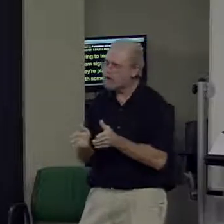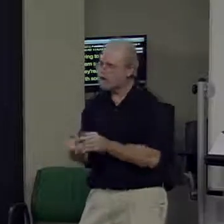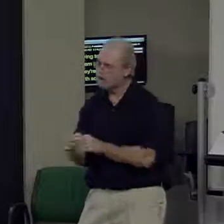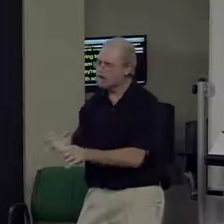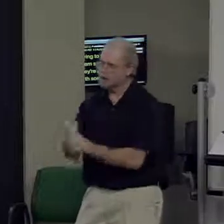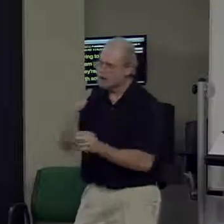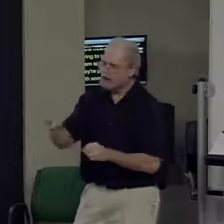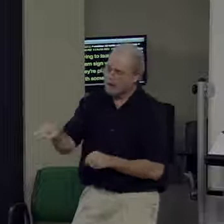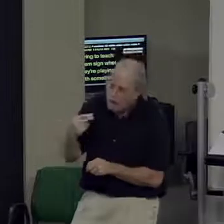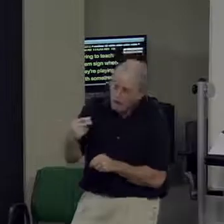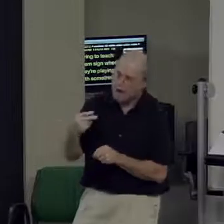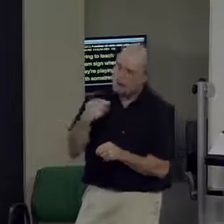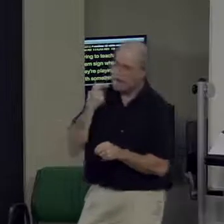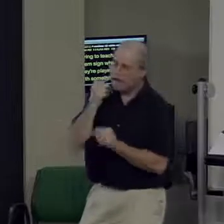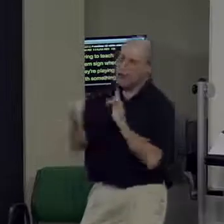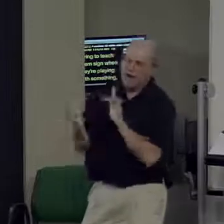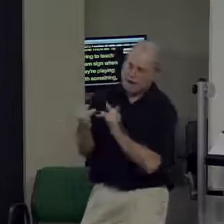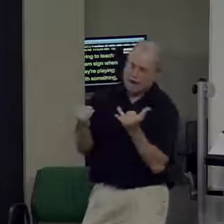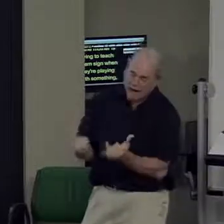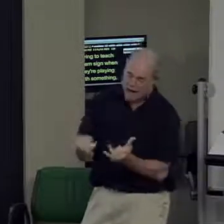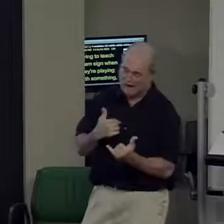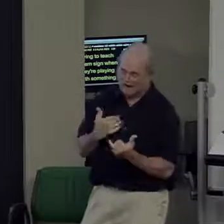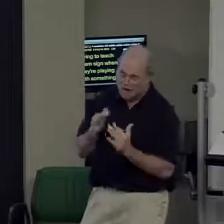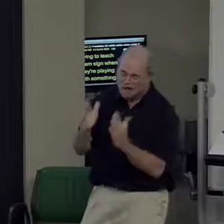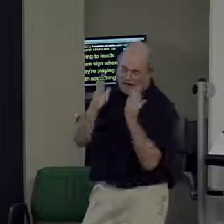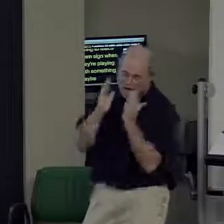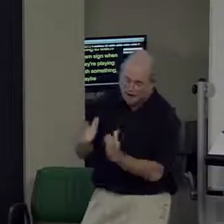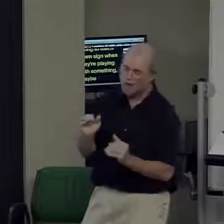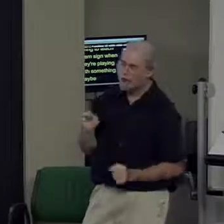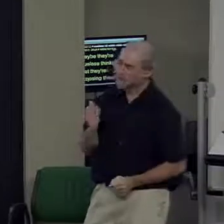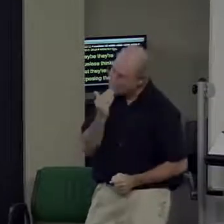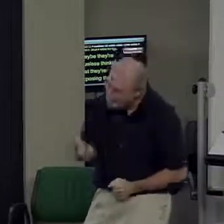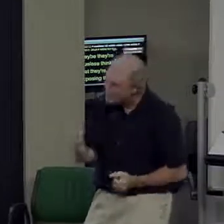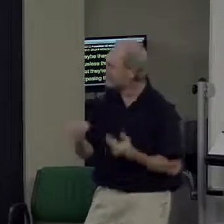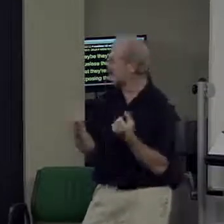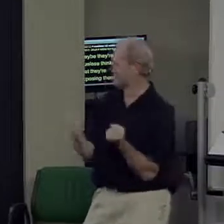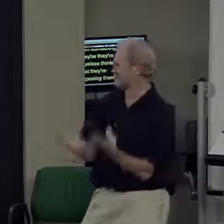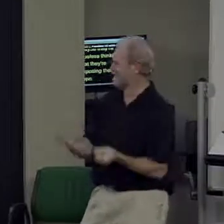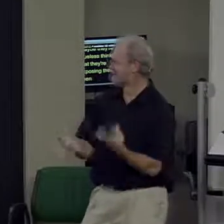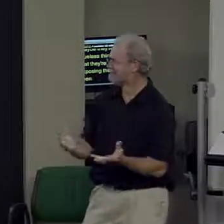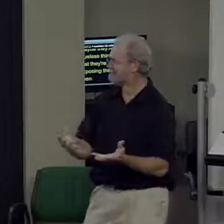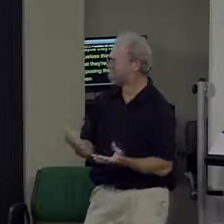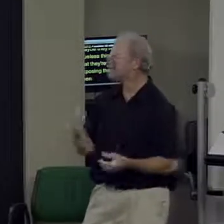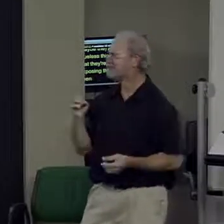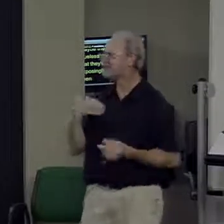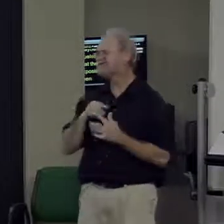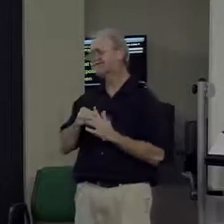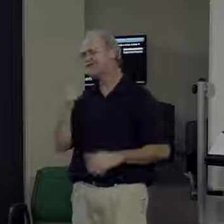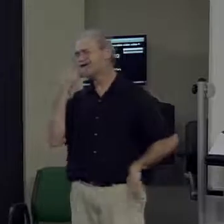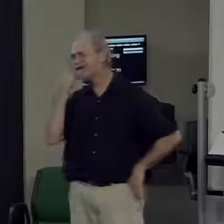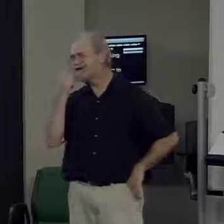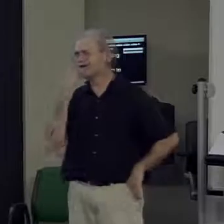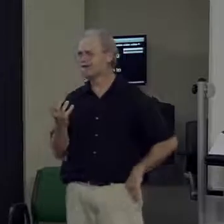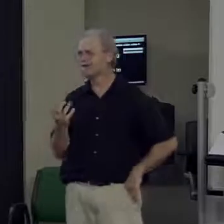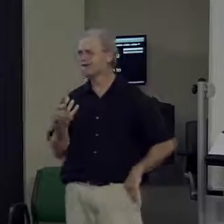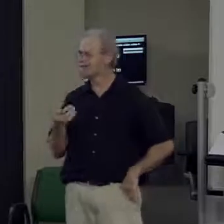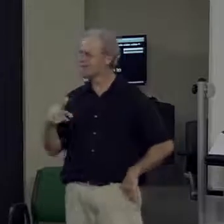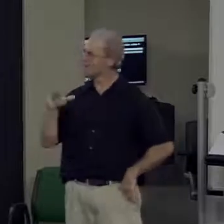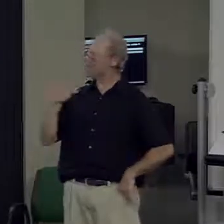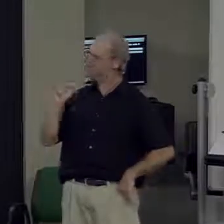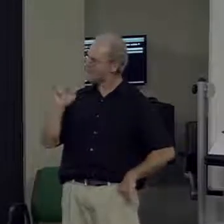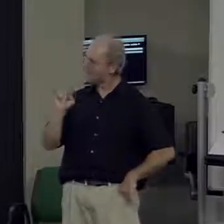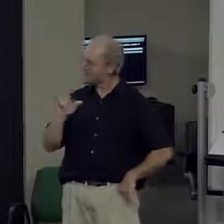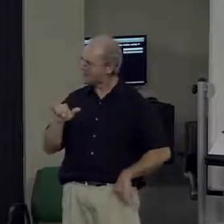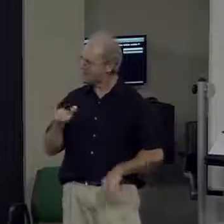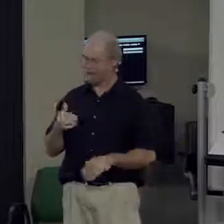would be more in tune to that and would know to get the child's attention, to get eye contact before she would start signing. So I've started to think